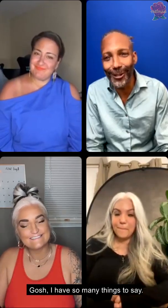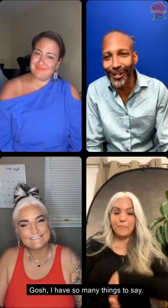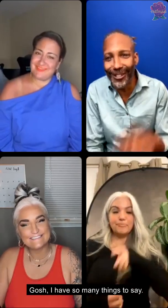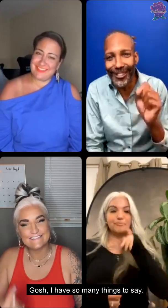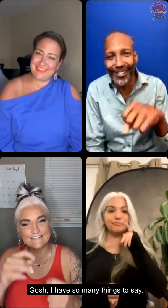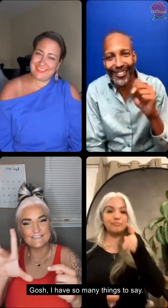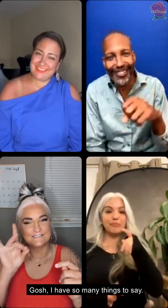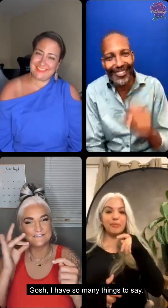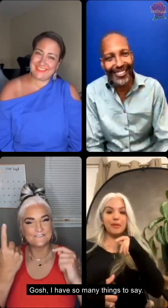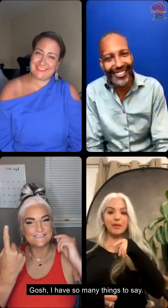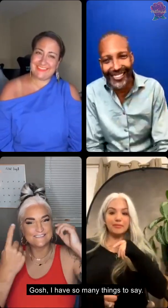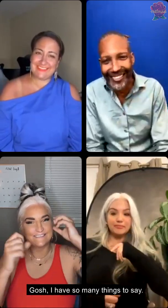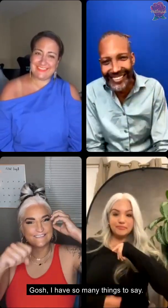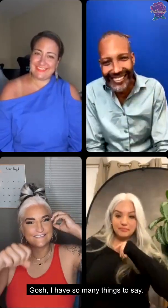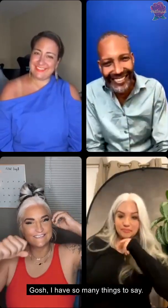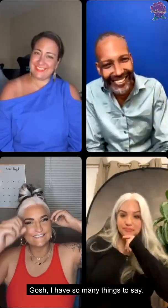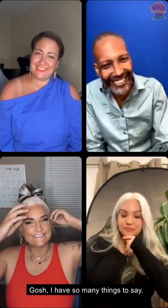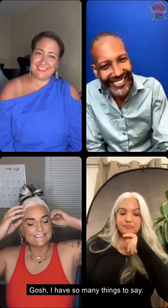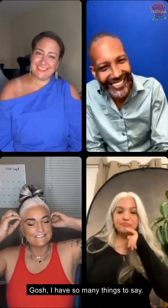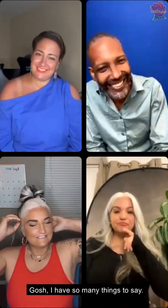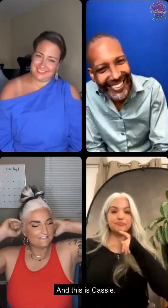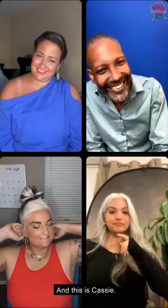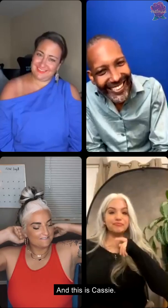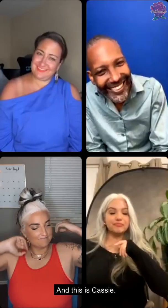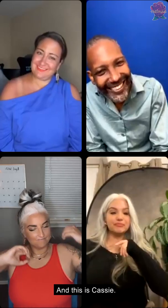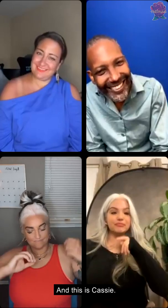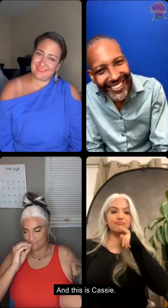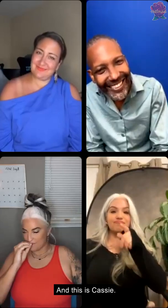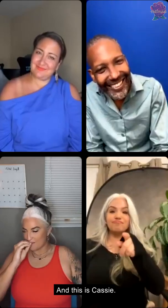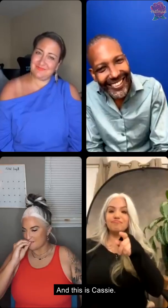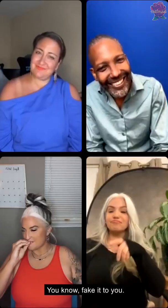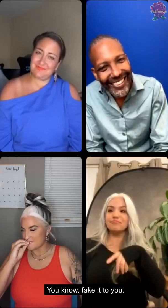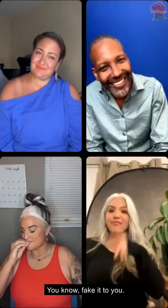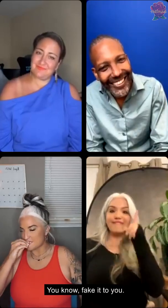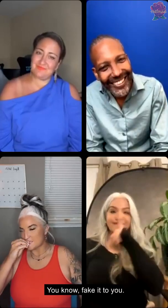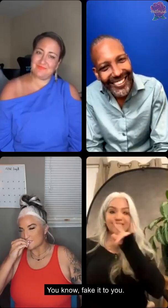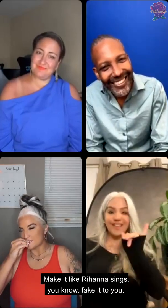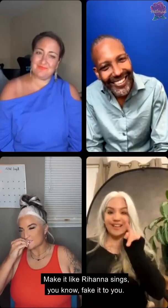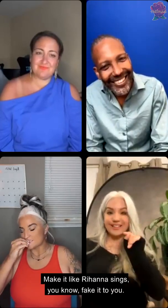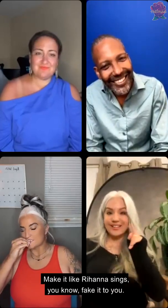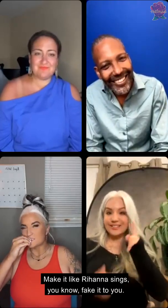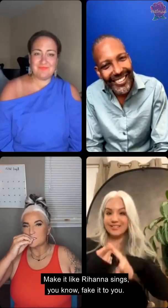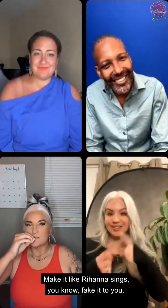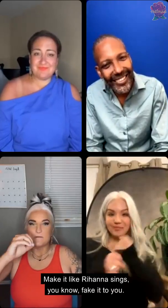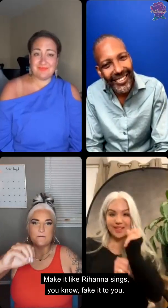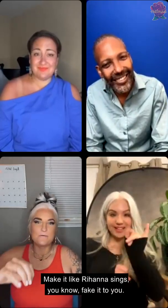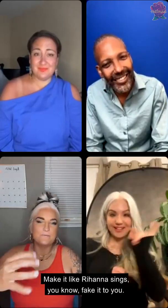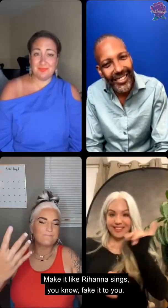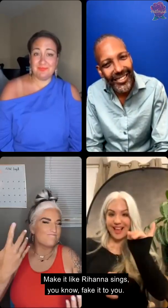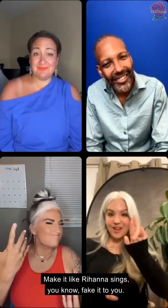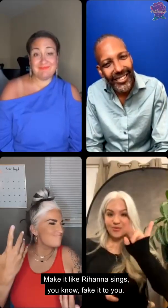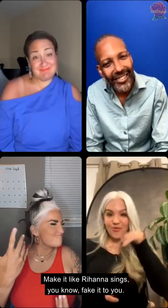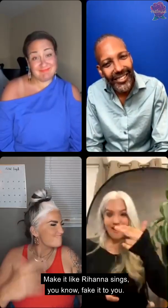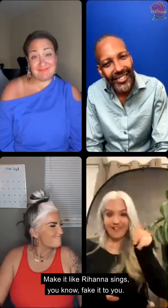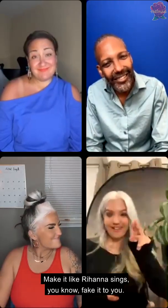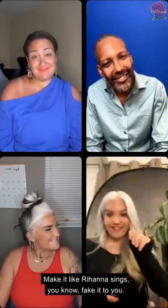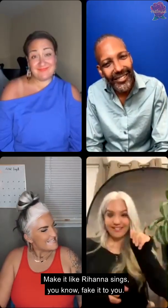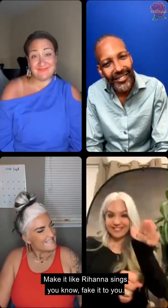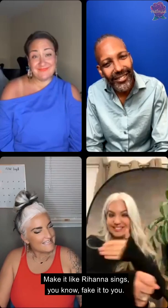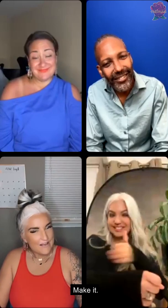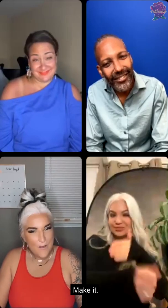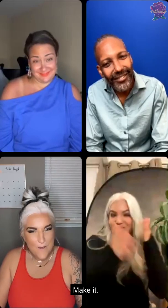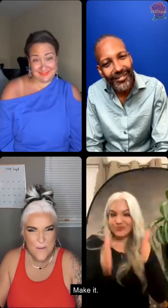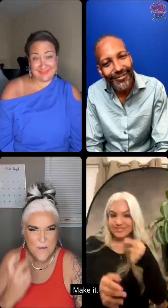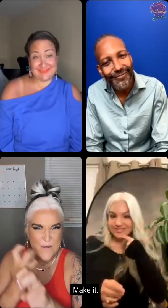This is Kayla. Gosh, I have so many things to say. And this is Cassie. Fake it till you make it, like Rihanna